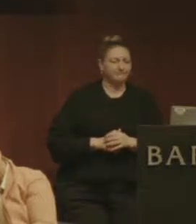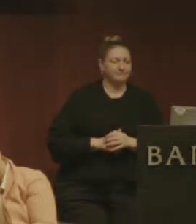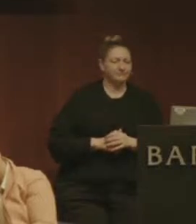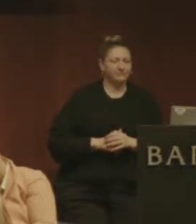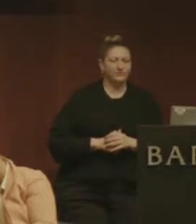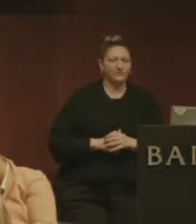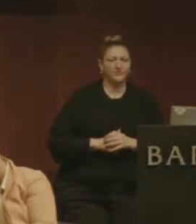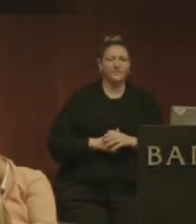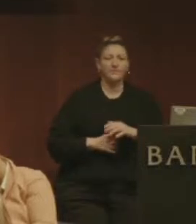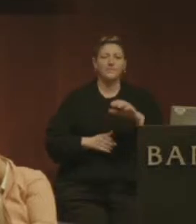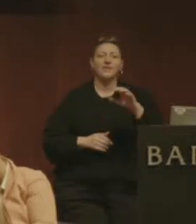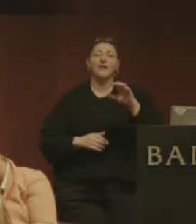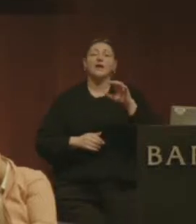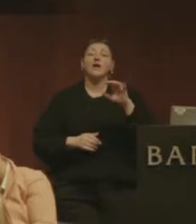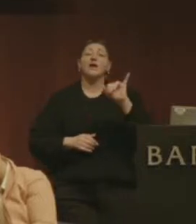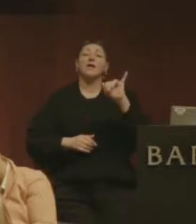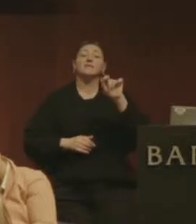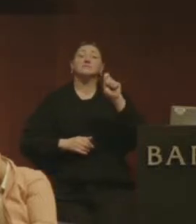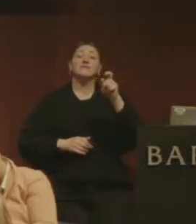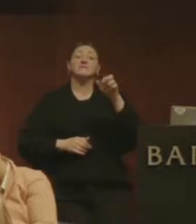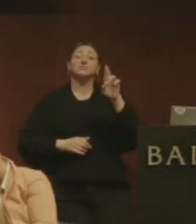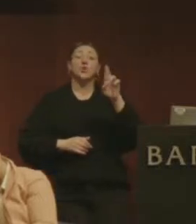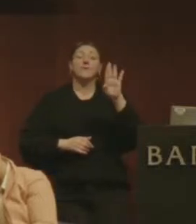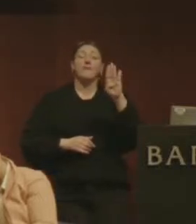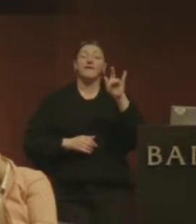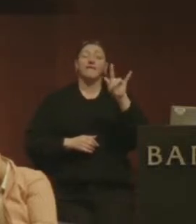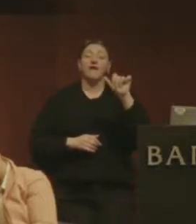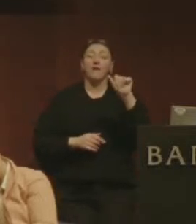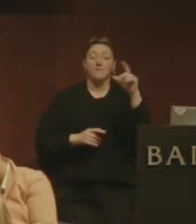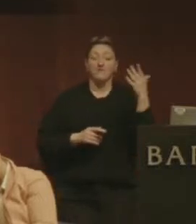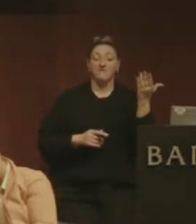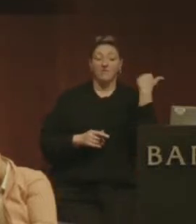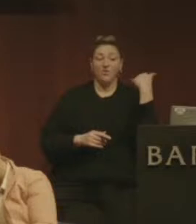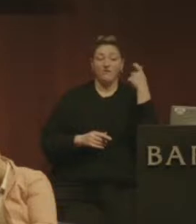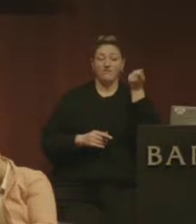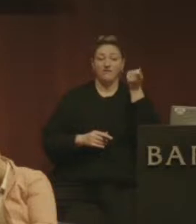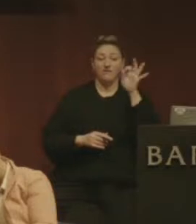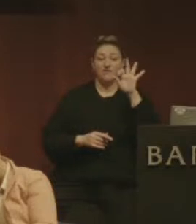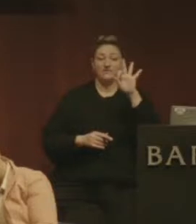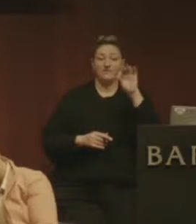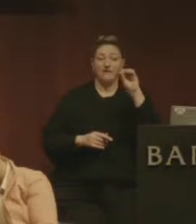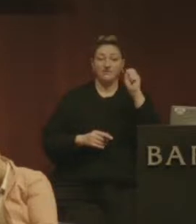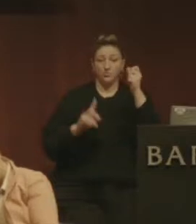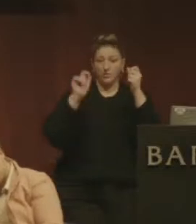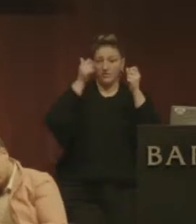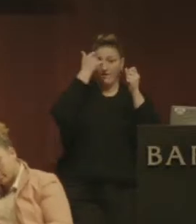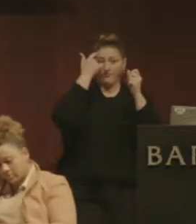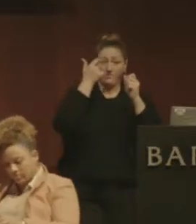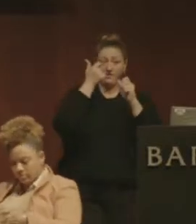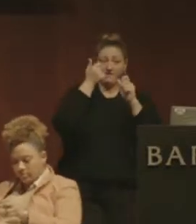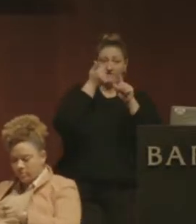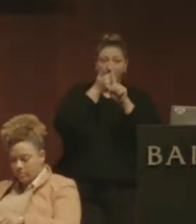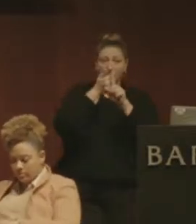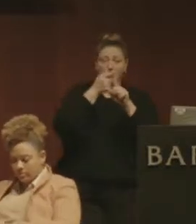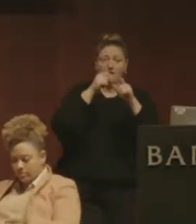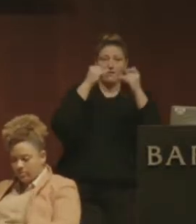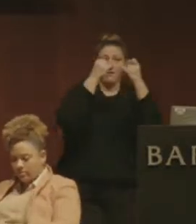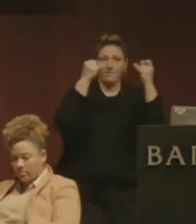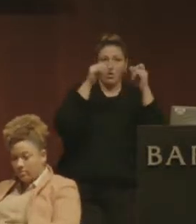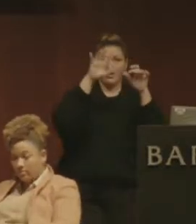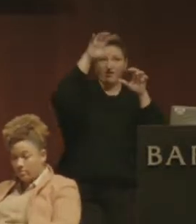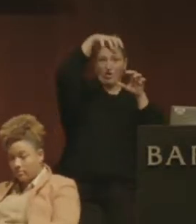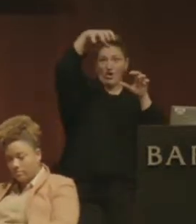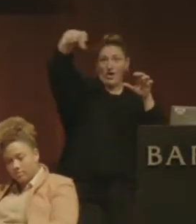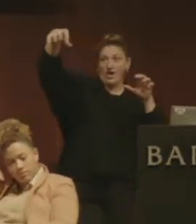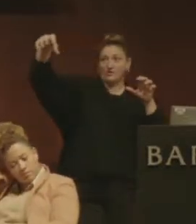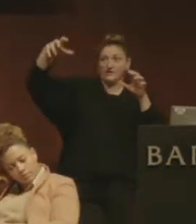In Salvador Bahia, before the 1990s, when government officials started marking their houses for removal